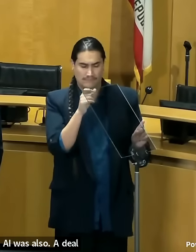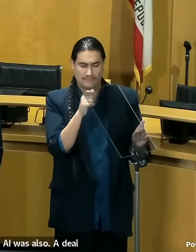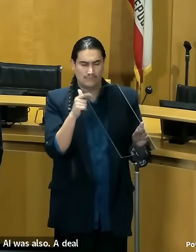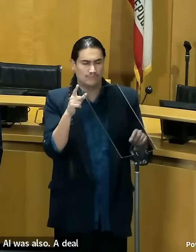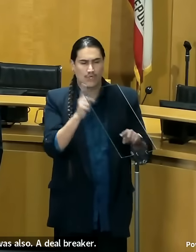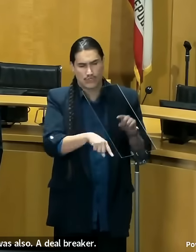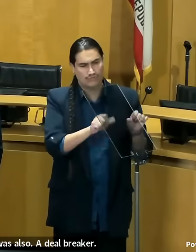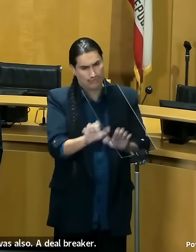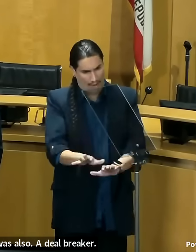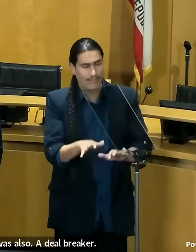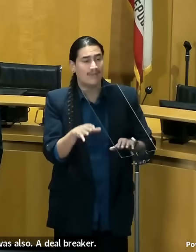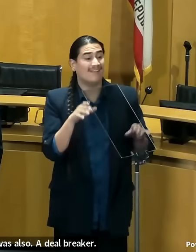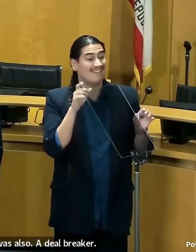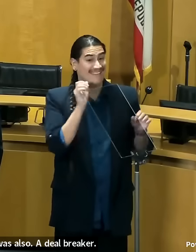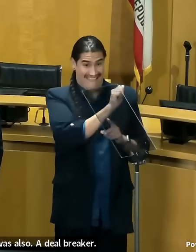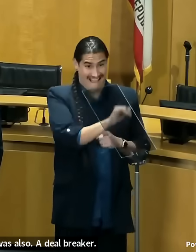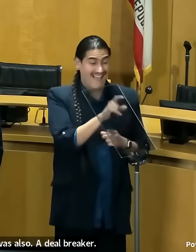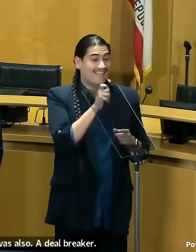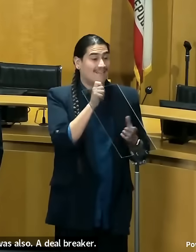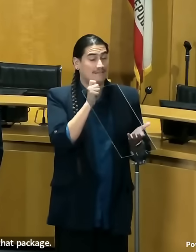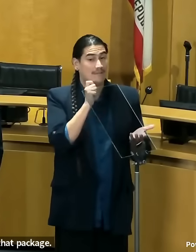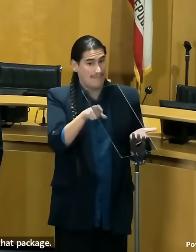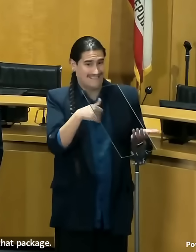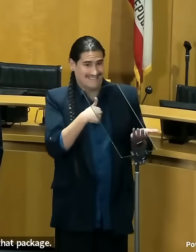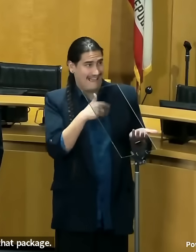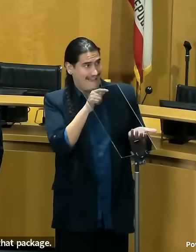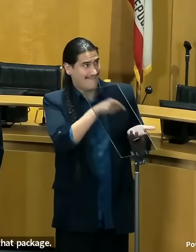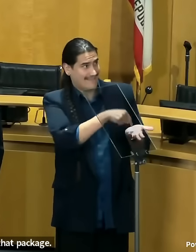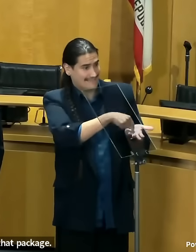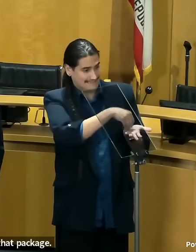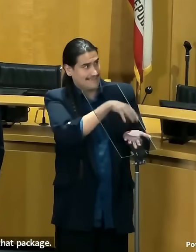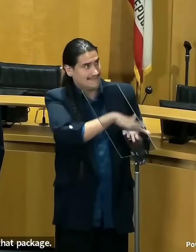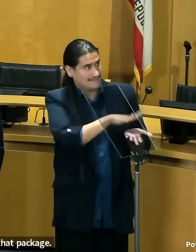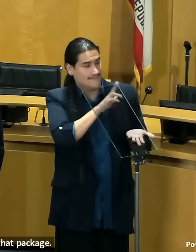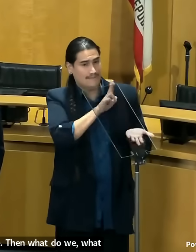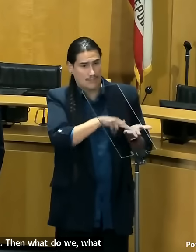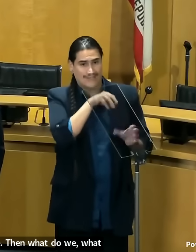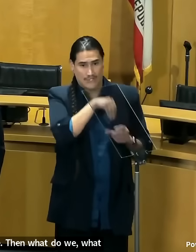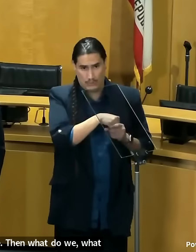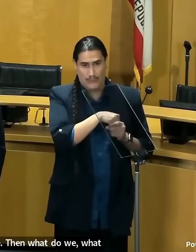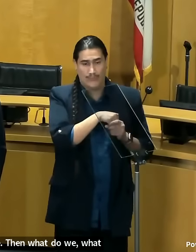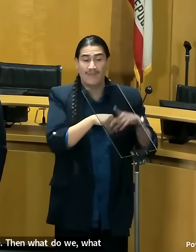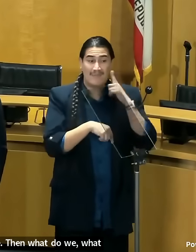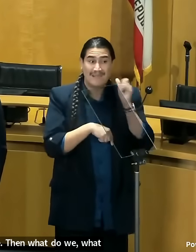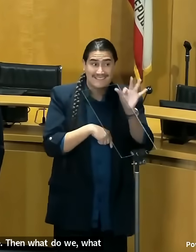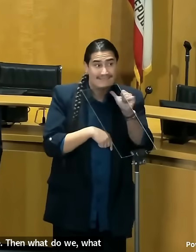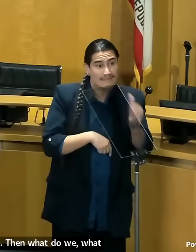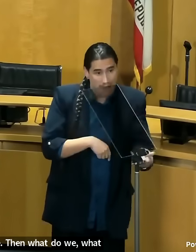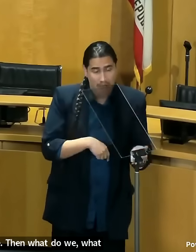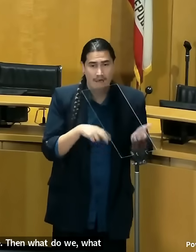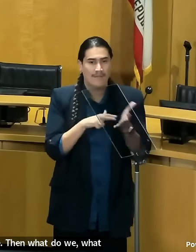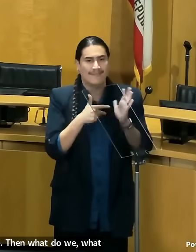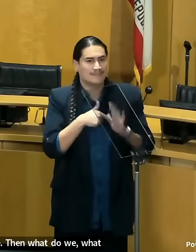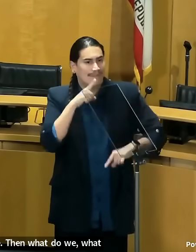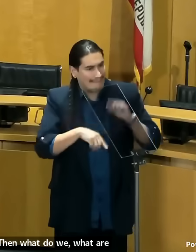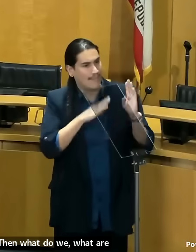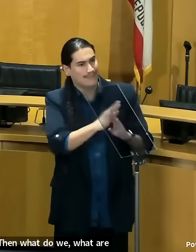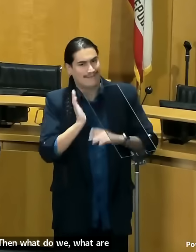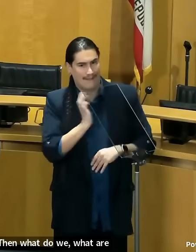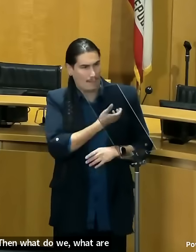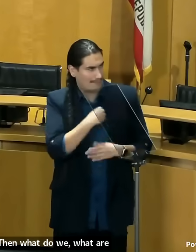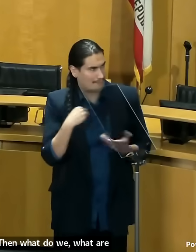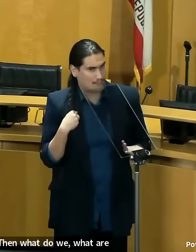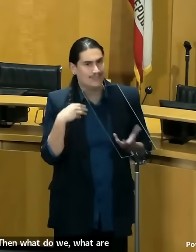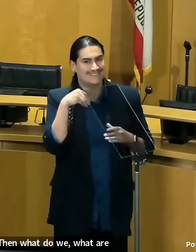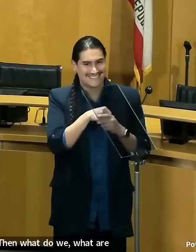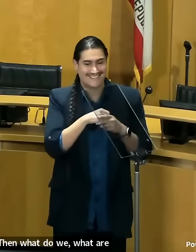get that package, then what are we doing? We're not really able to protect our